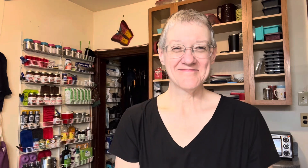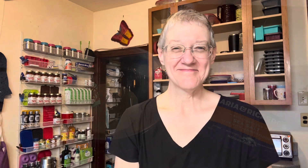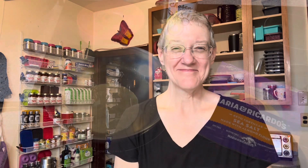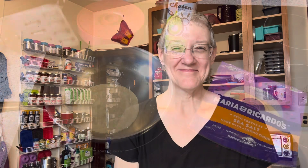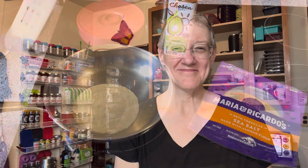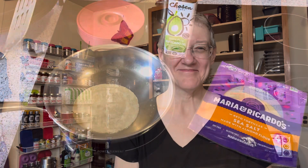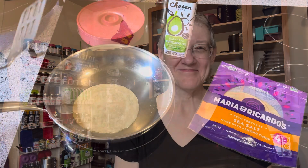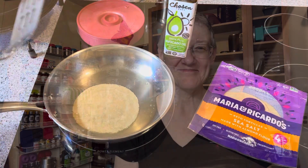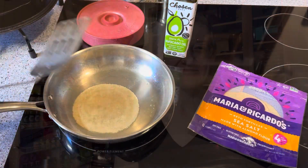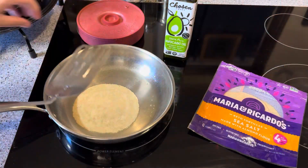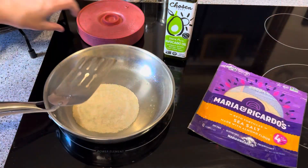carbs.